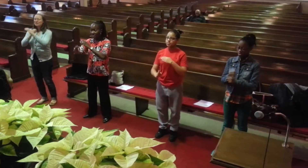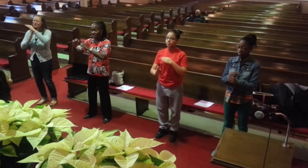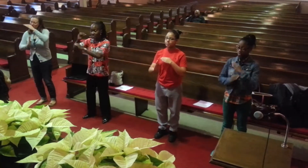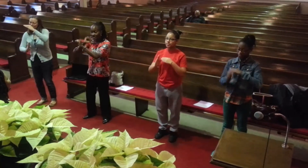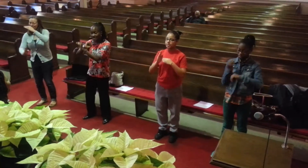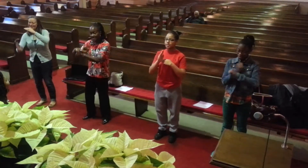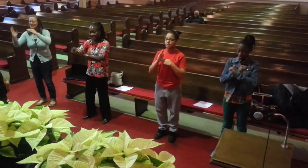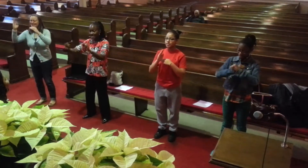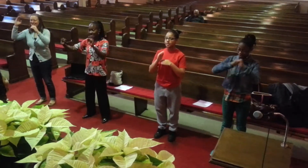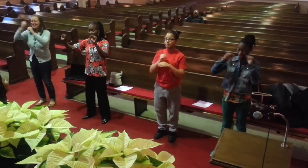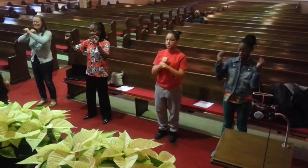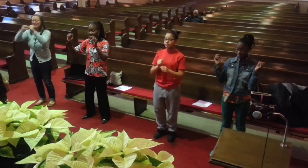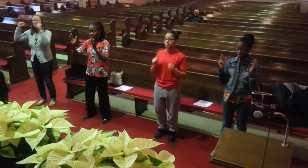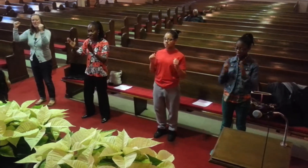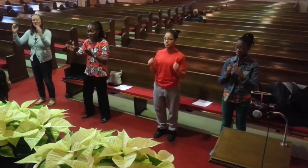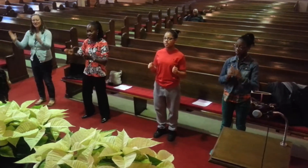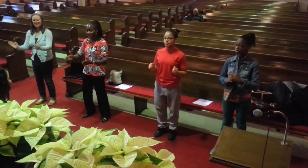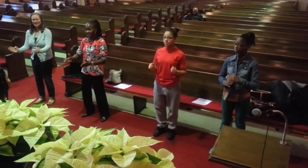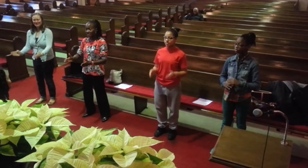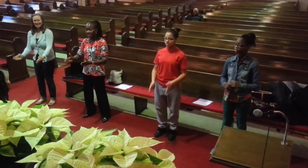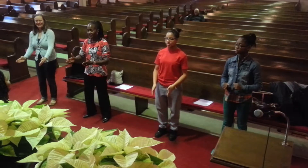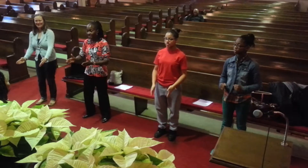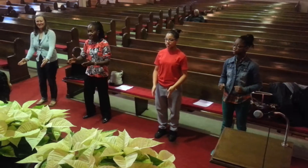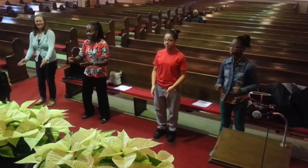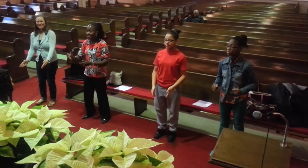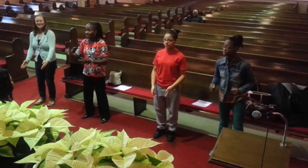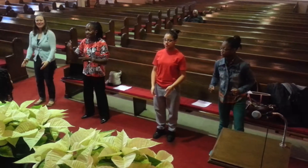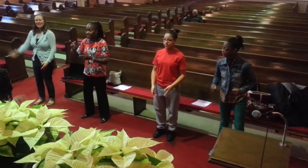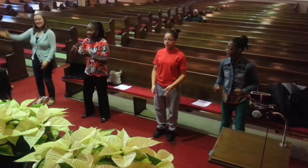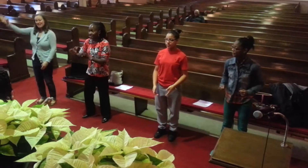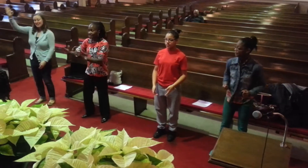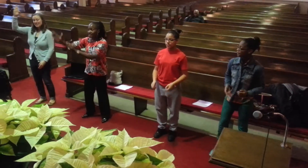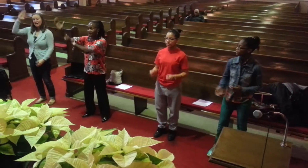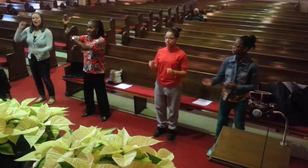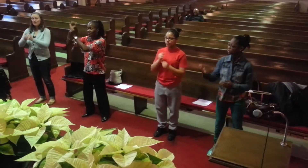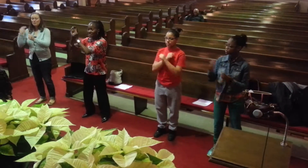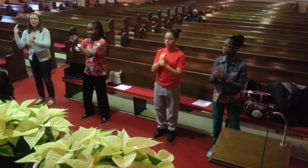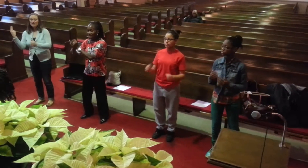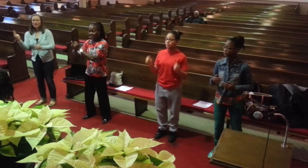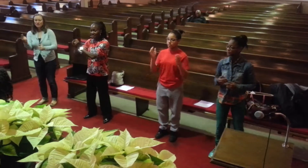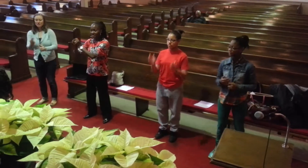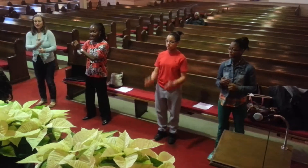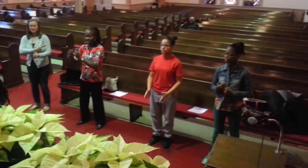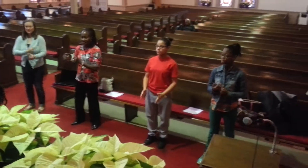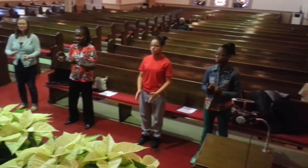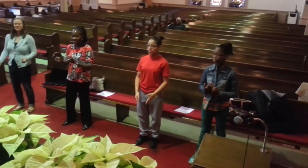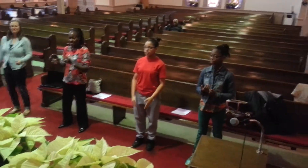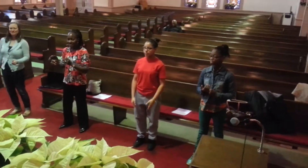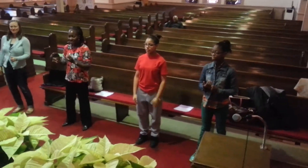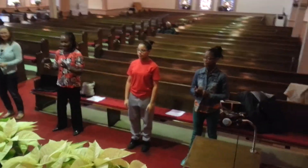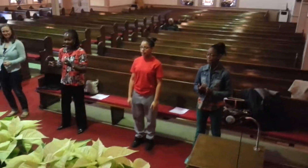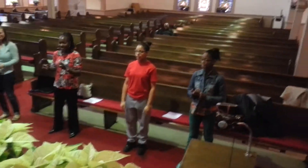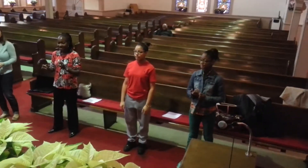gentle redeemer. You see how you're right here and you got this? You don't have that in the